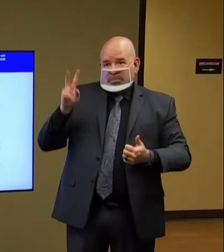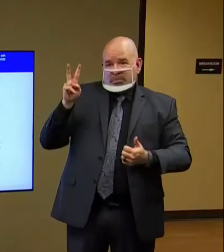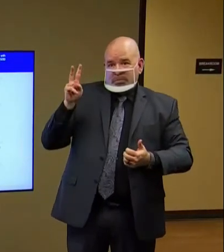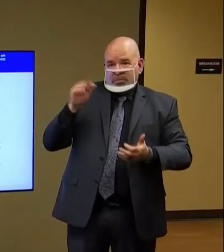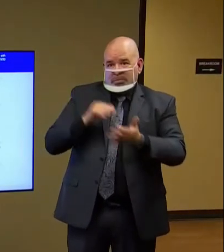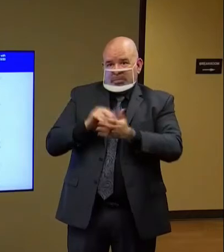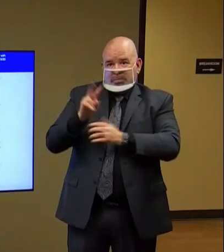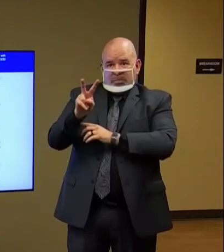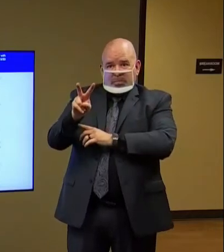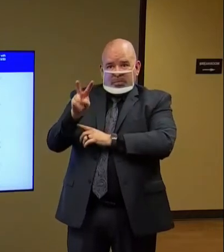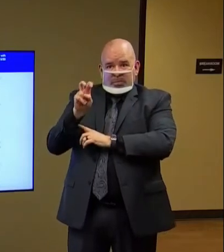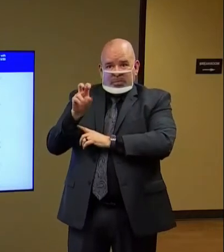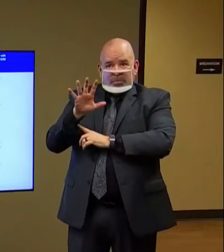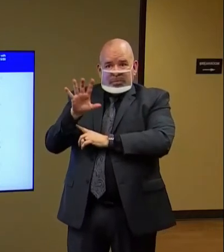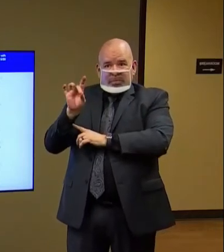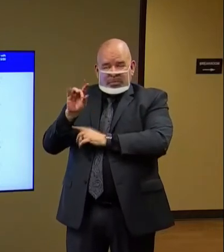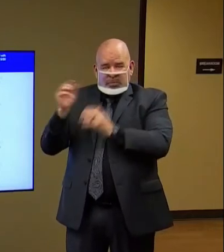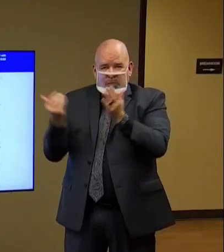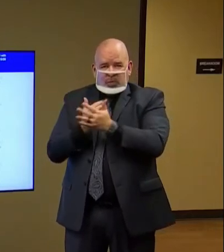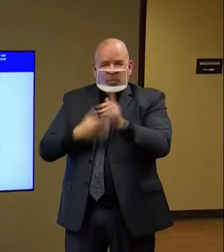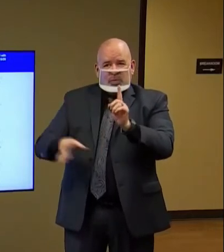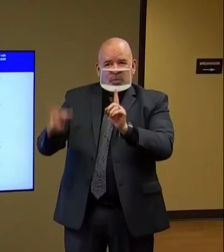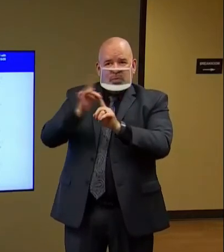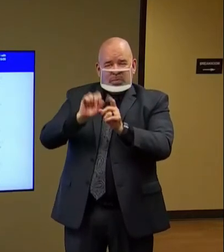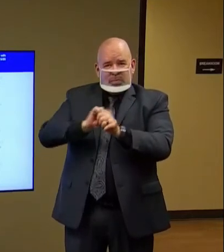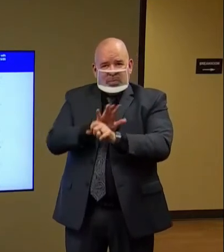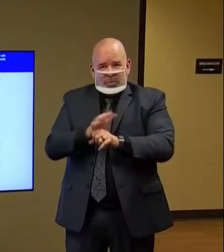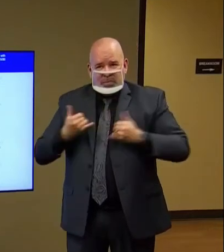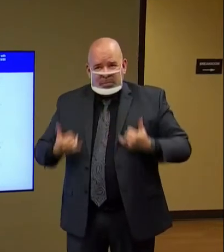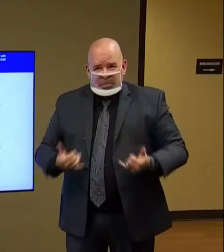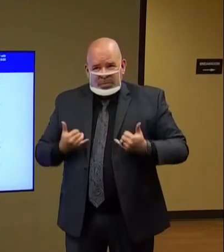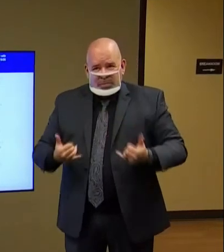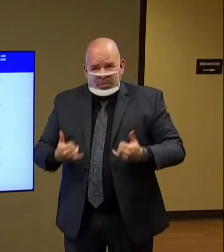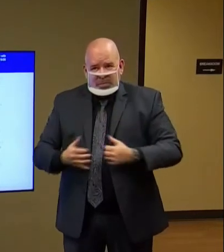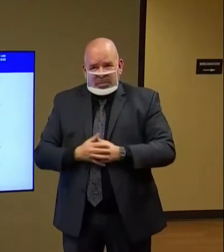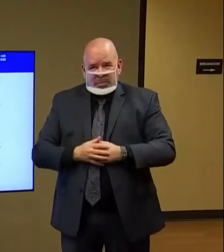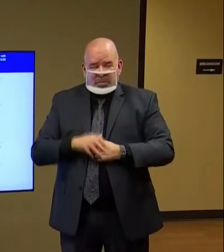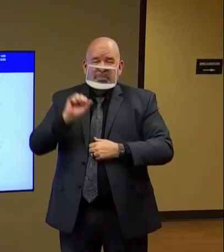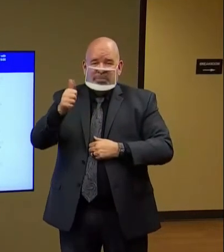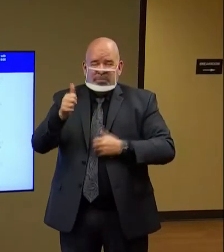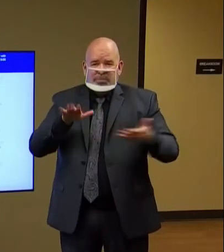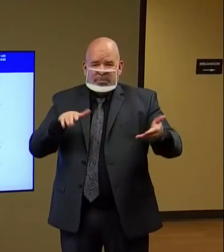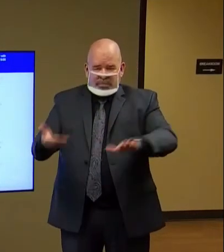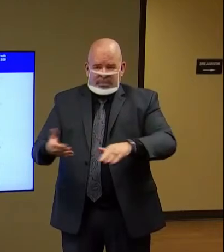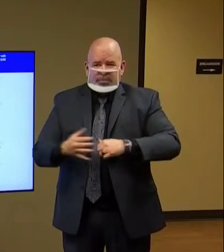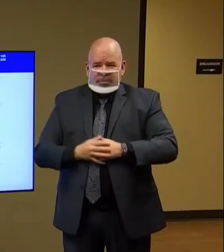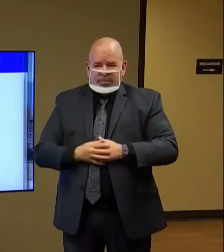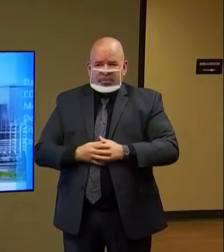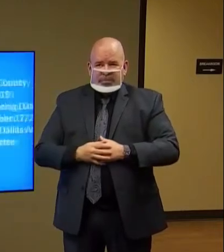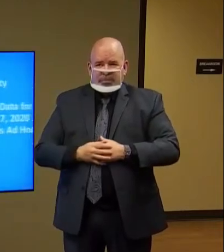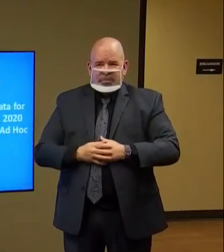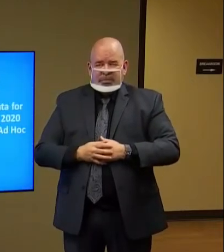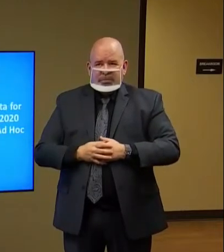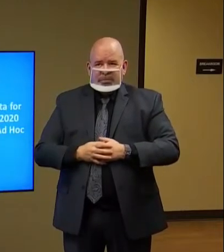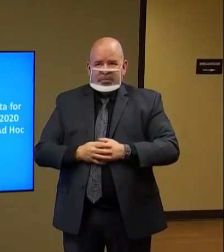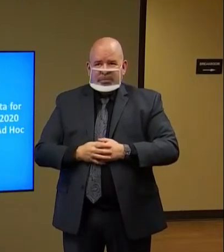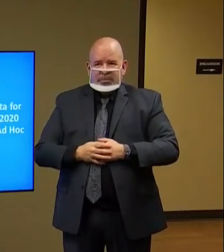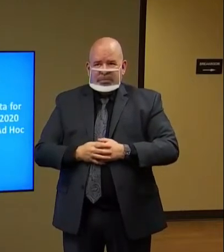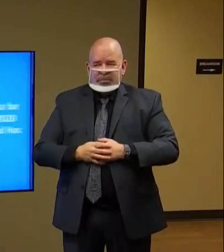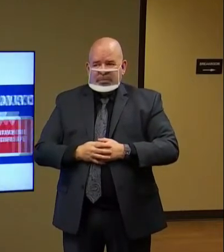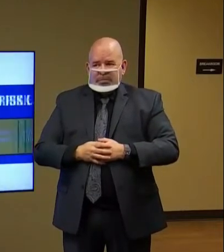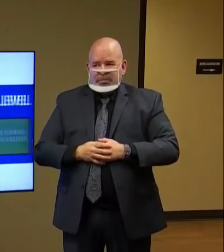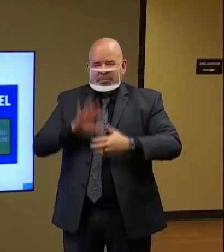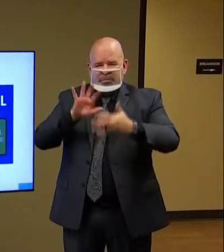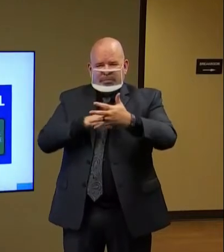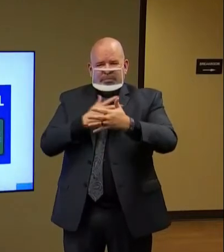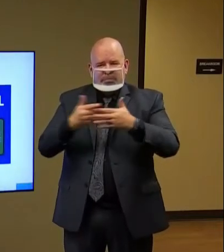2,258 new cases and 10 deaths. If I could get the slides.